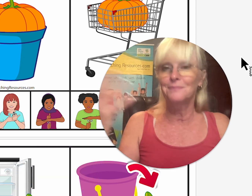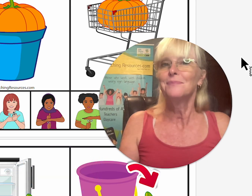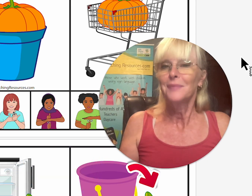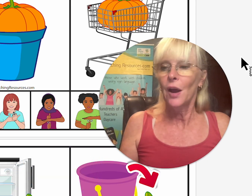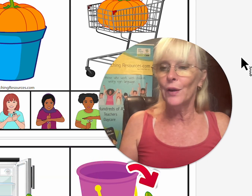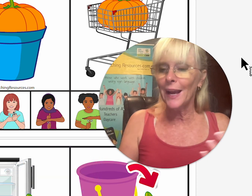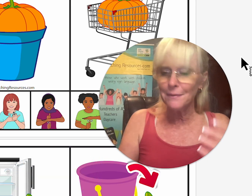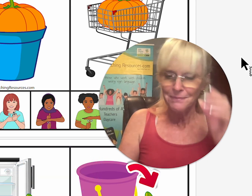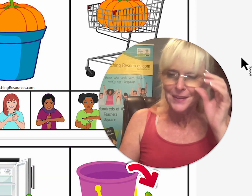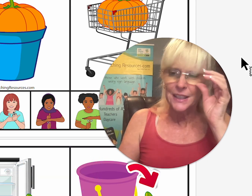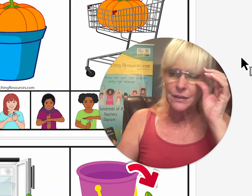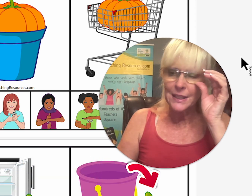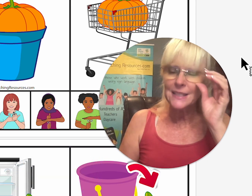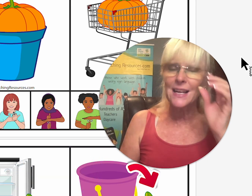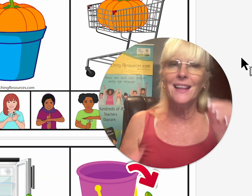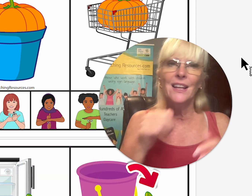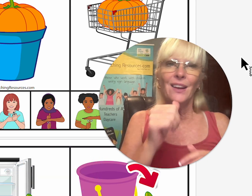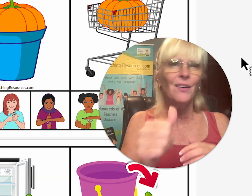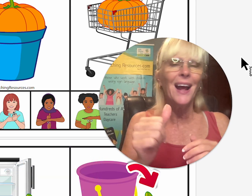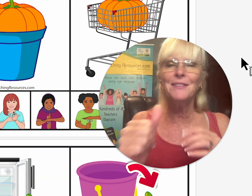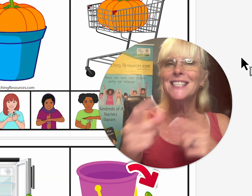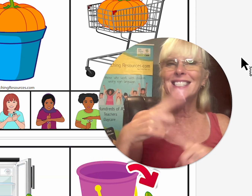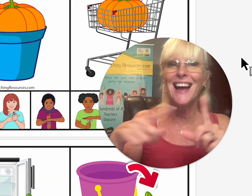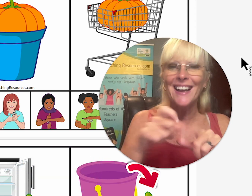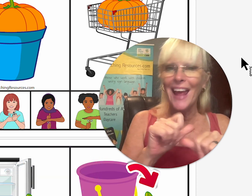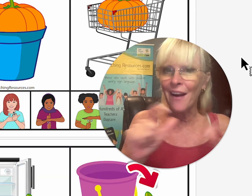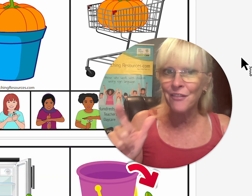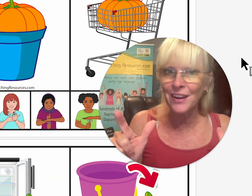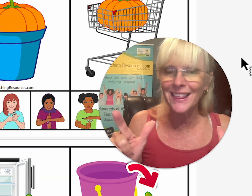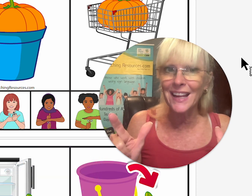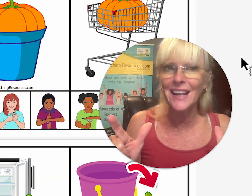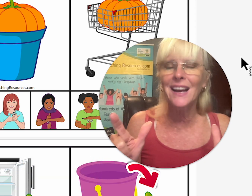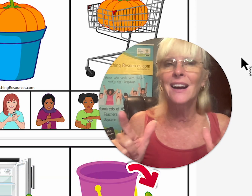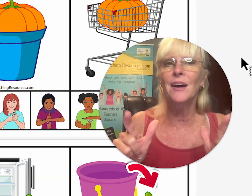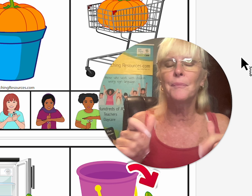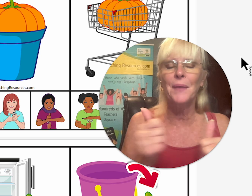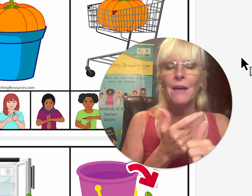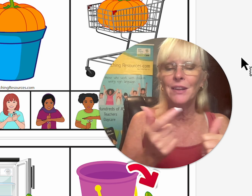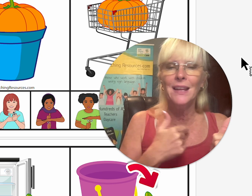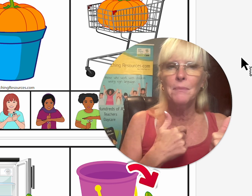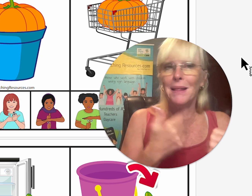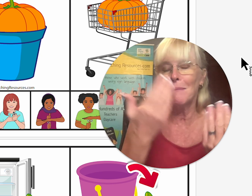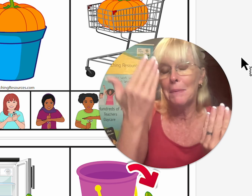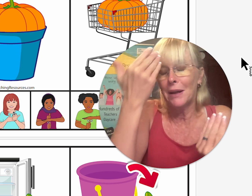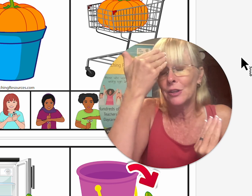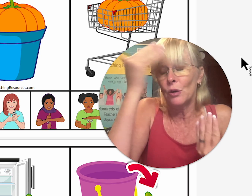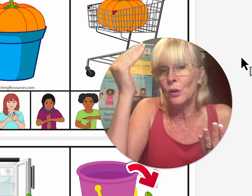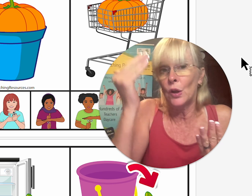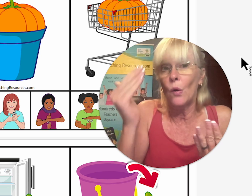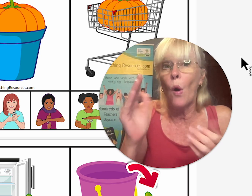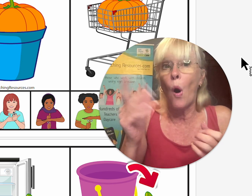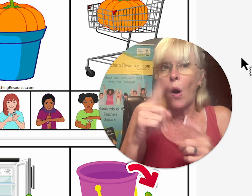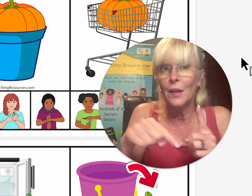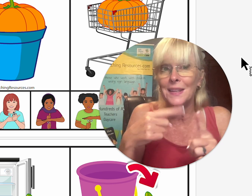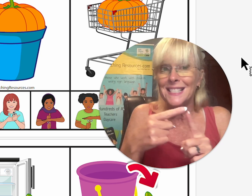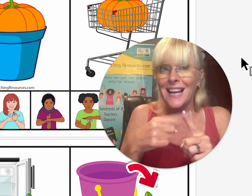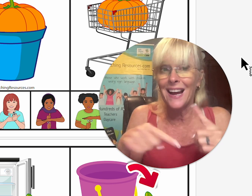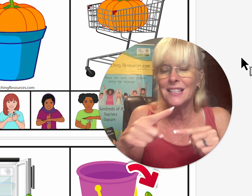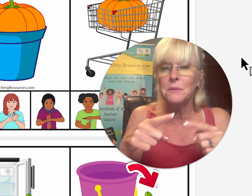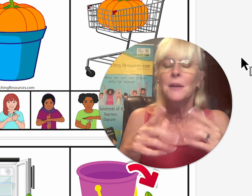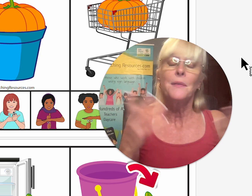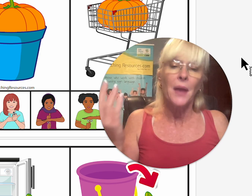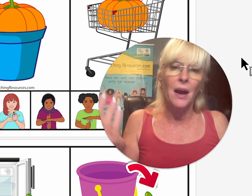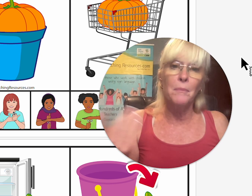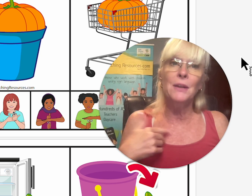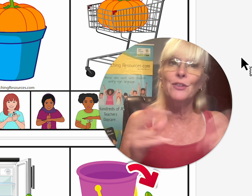cart. Okay, little things like that. They don't have to sign everything, and maybe I don't know all the